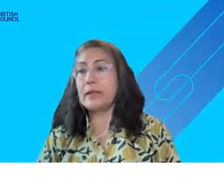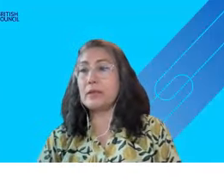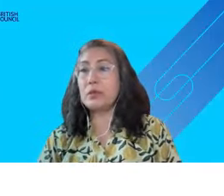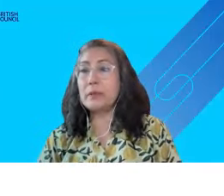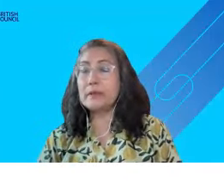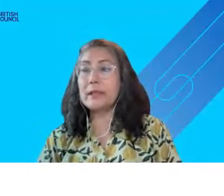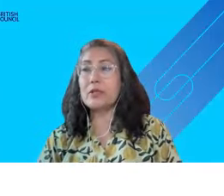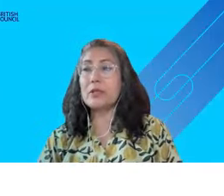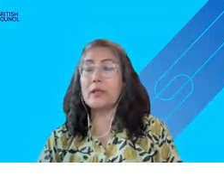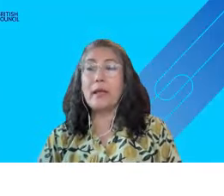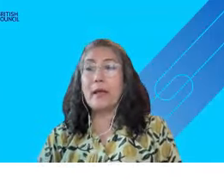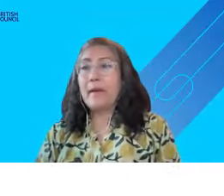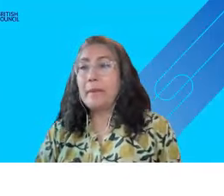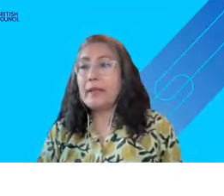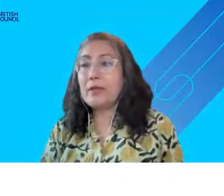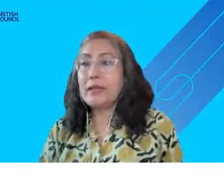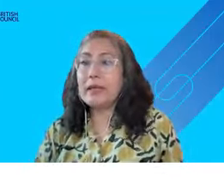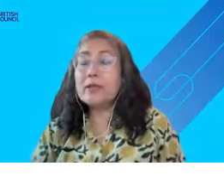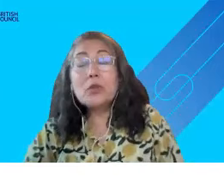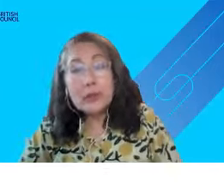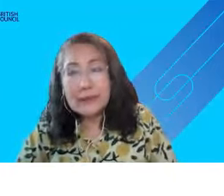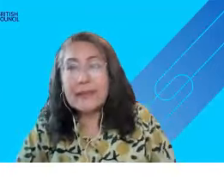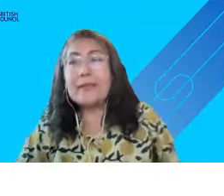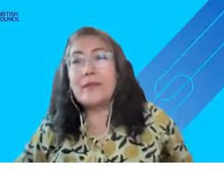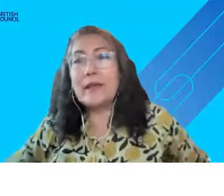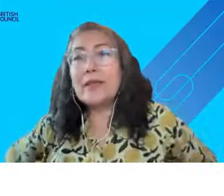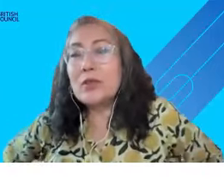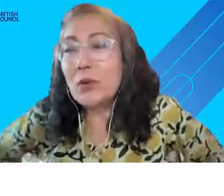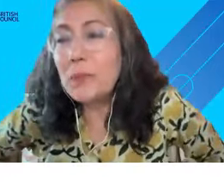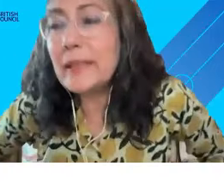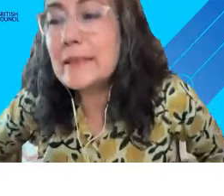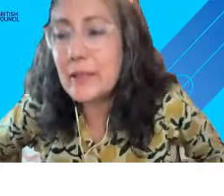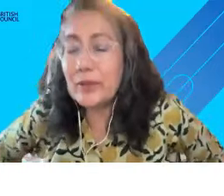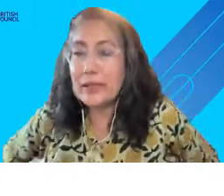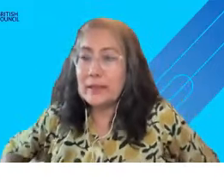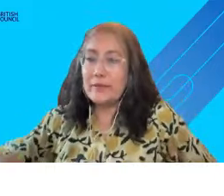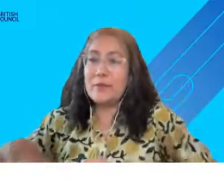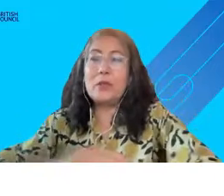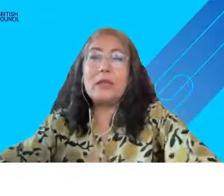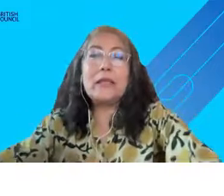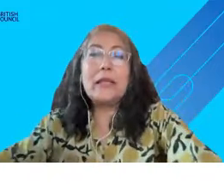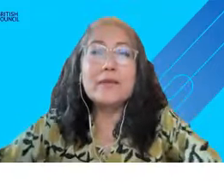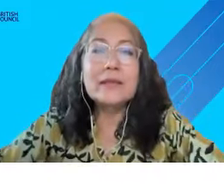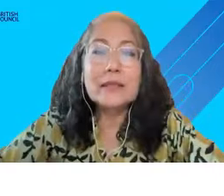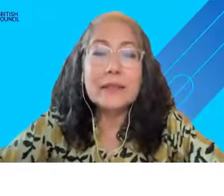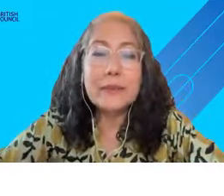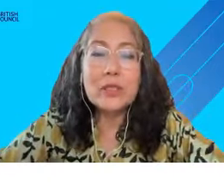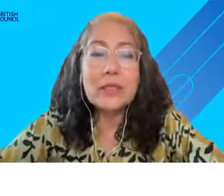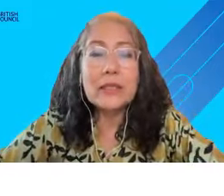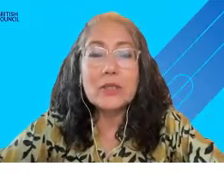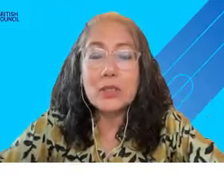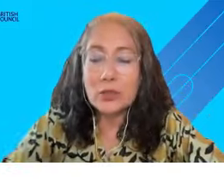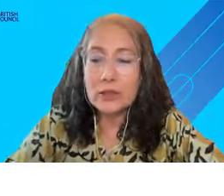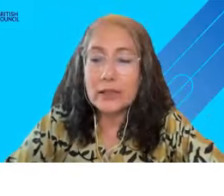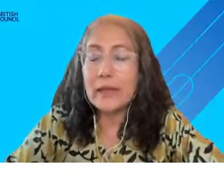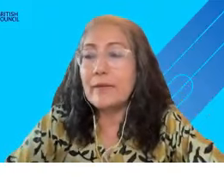good idea. Group discussion, many great ideas. Do a skit. Very good. Role plays are great, and everybody loves,